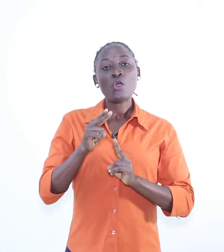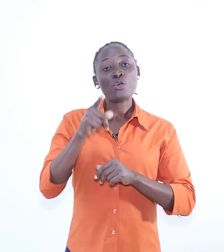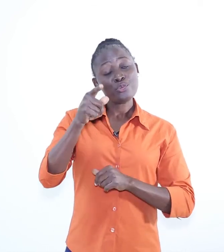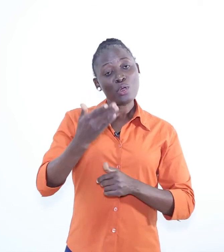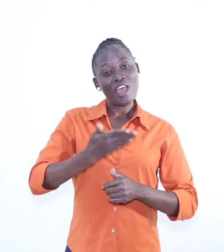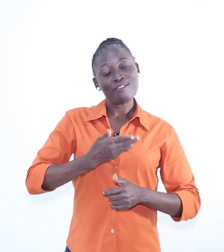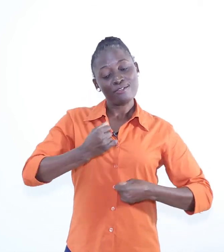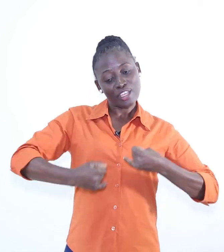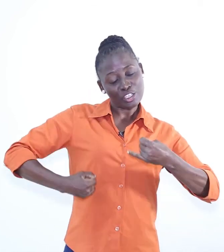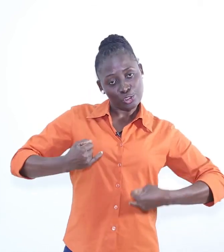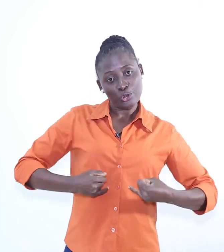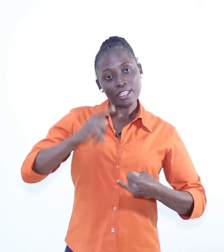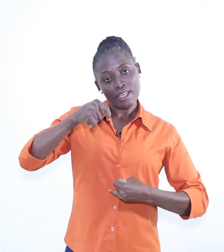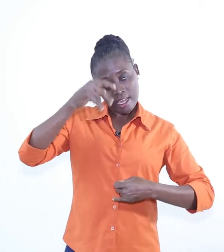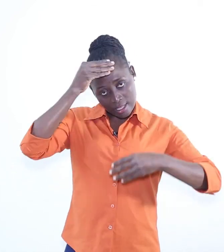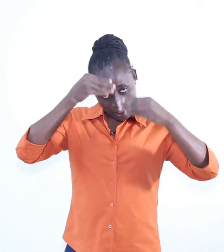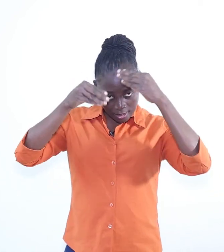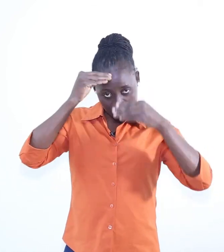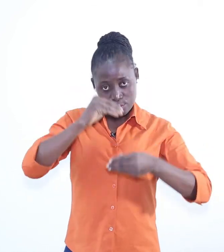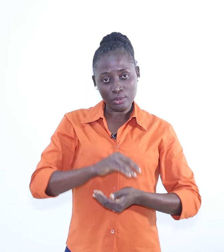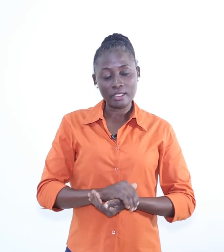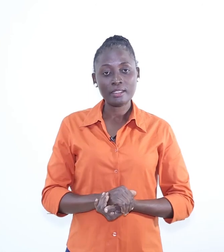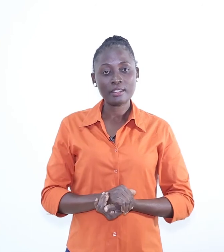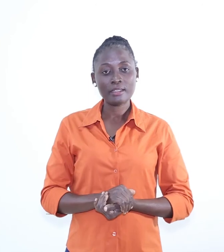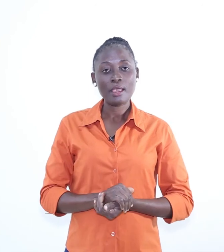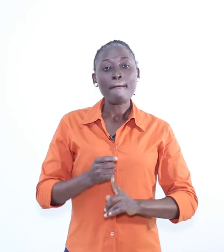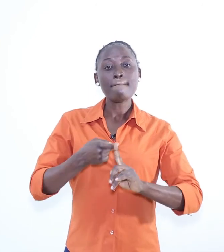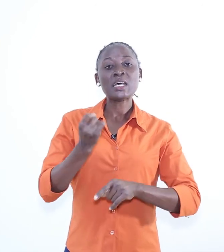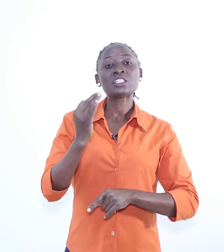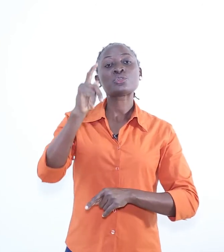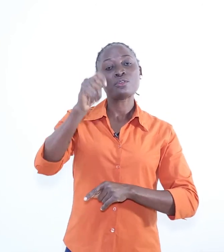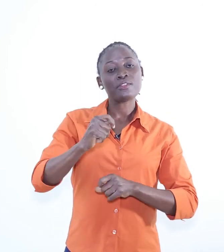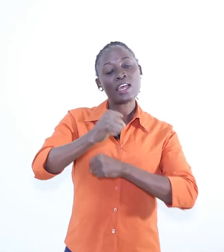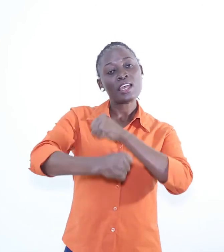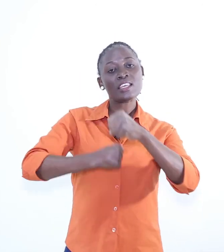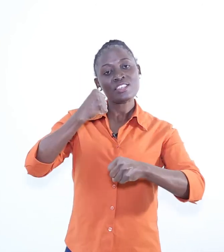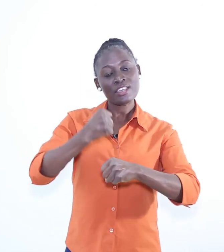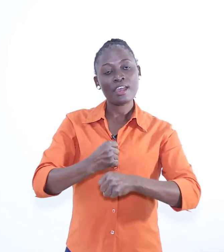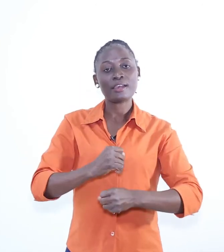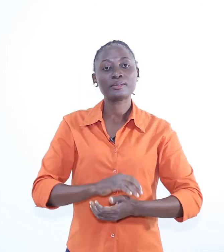Hope you have enjoyed the lesson. Months of the year.